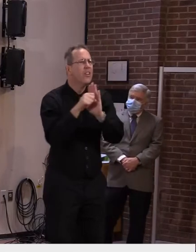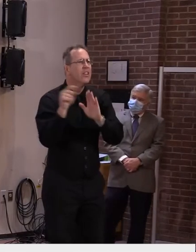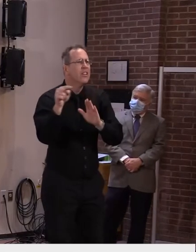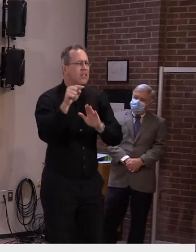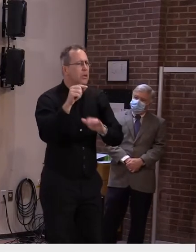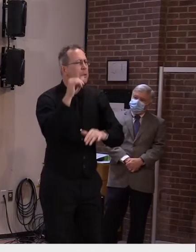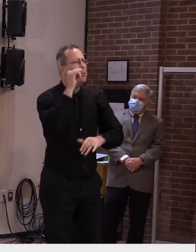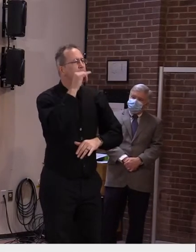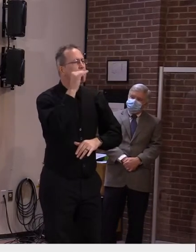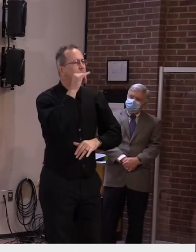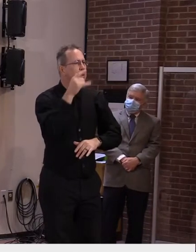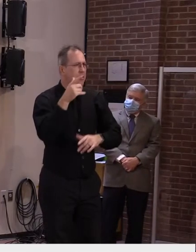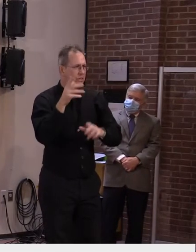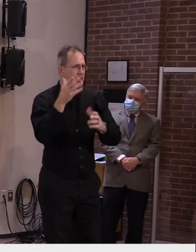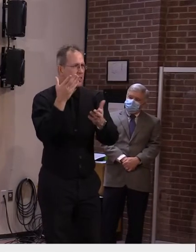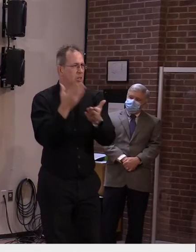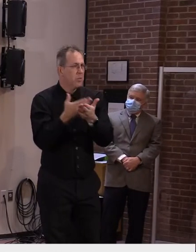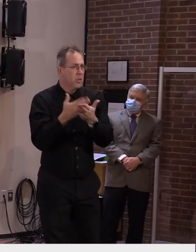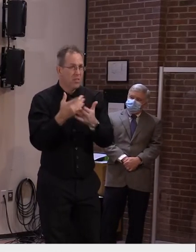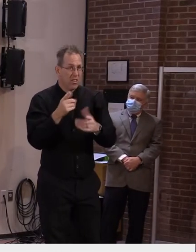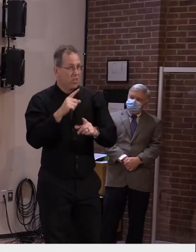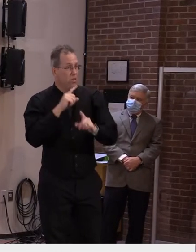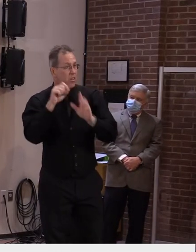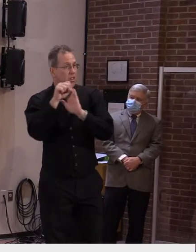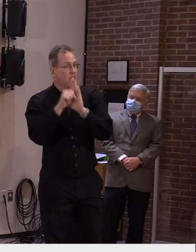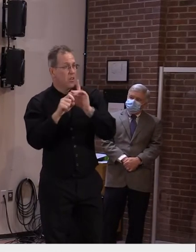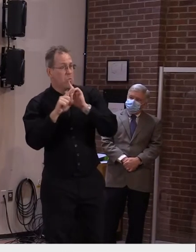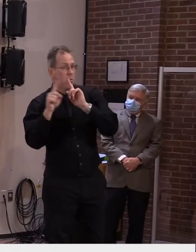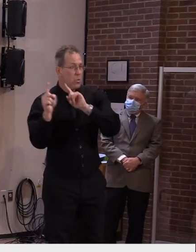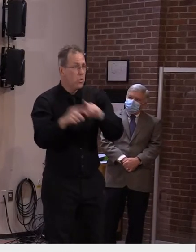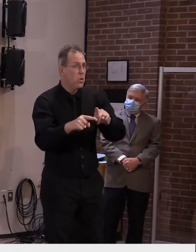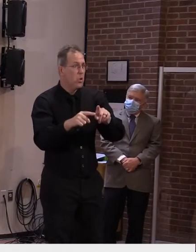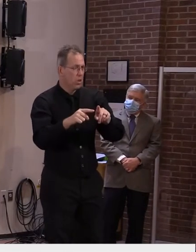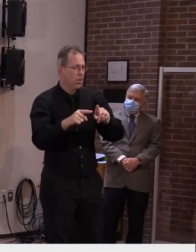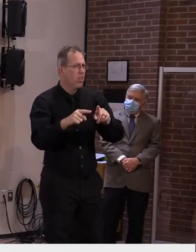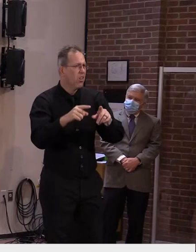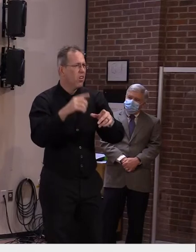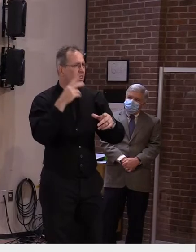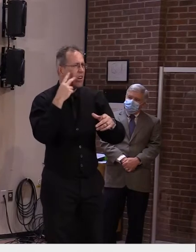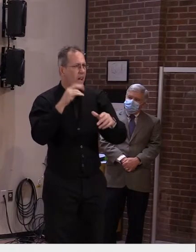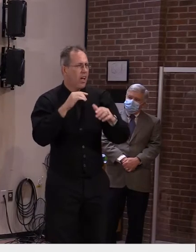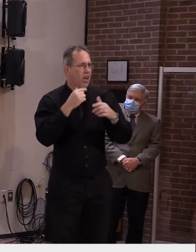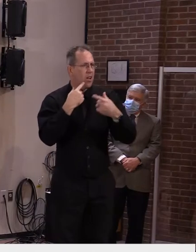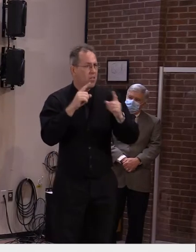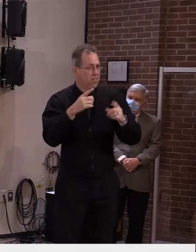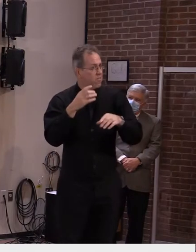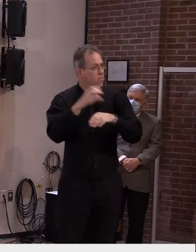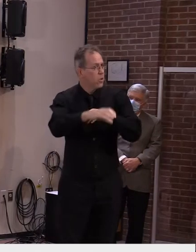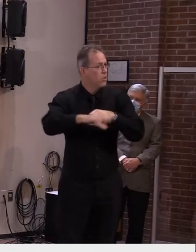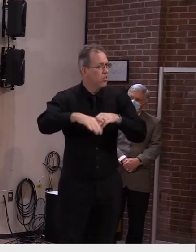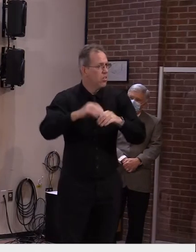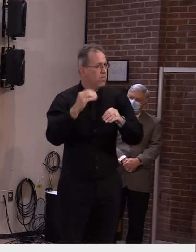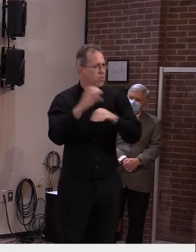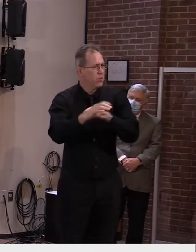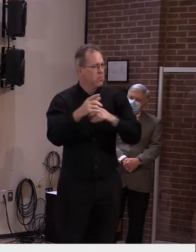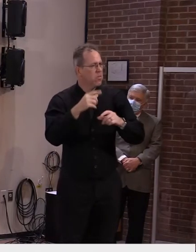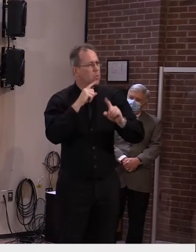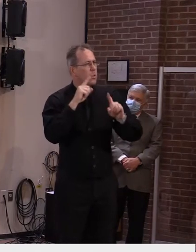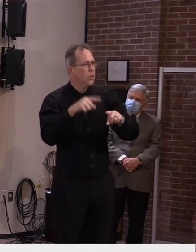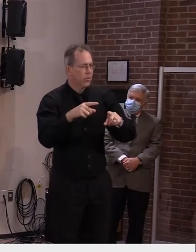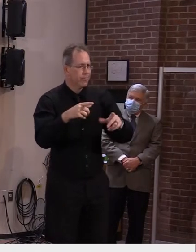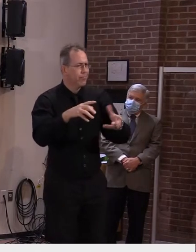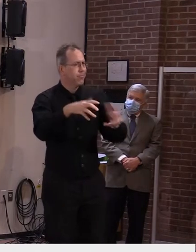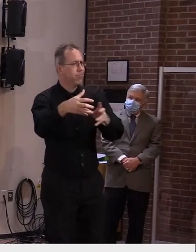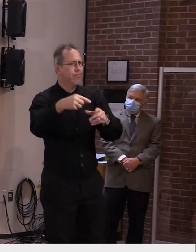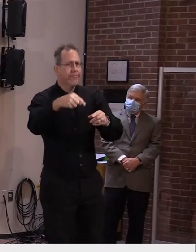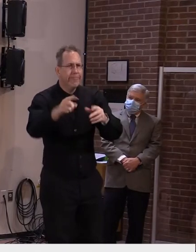effective to have a mandate. They just can't get people, force people to wear them that are unwilling. So we just